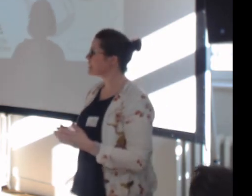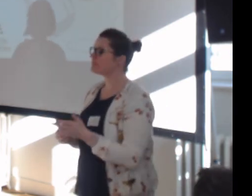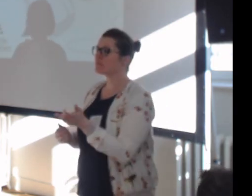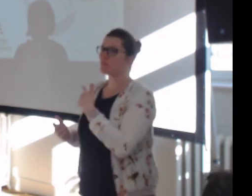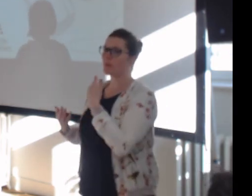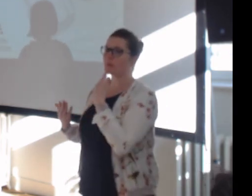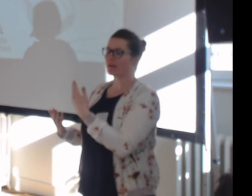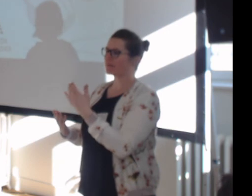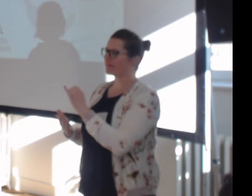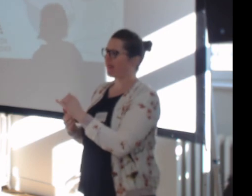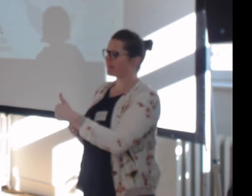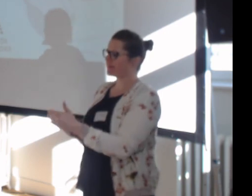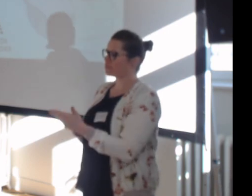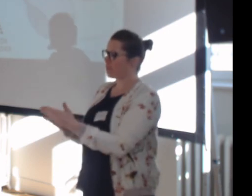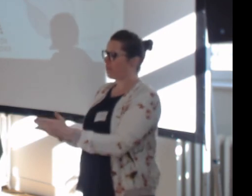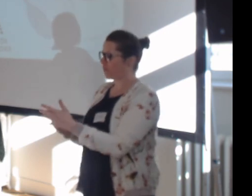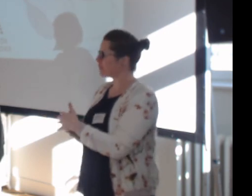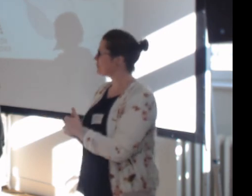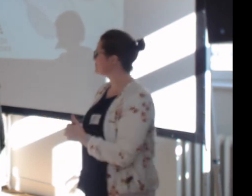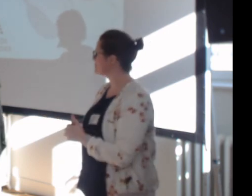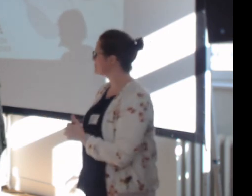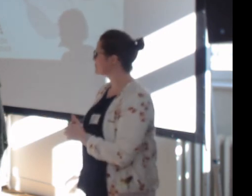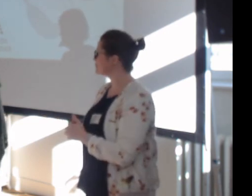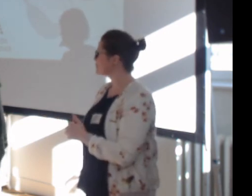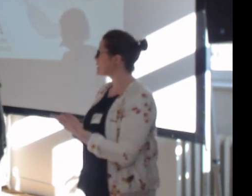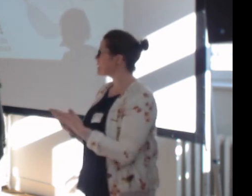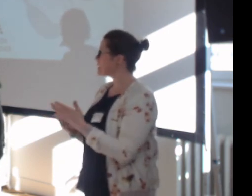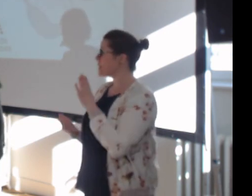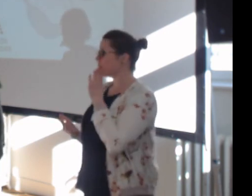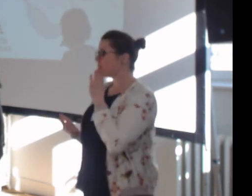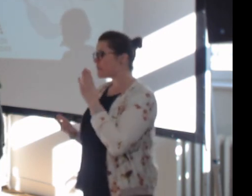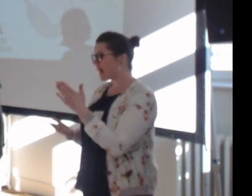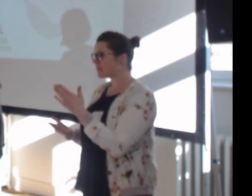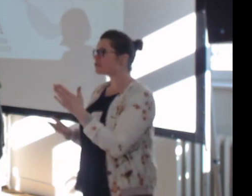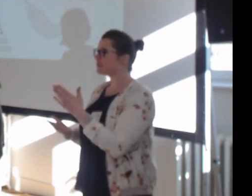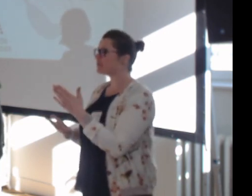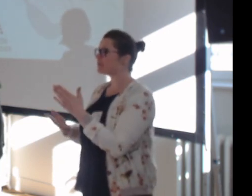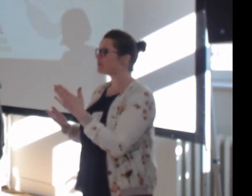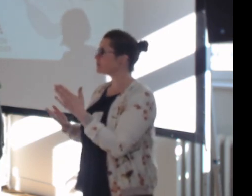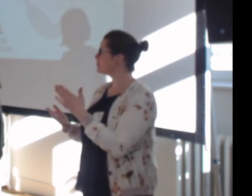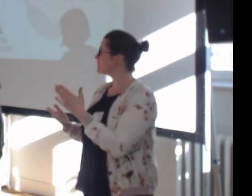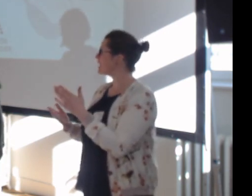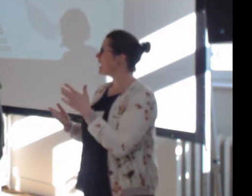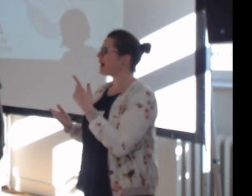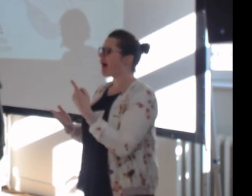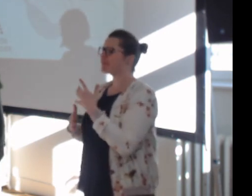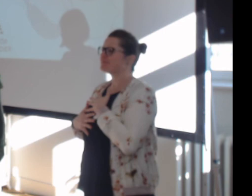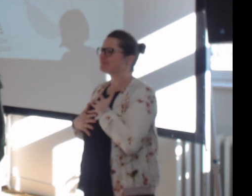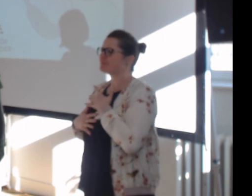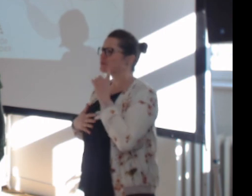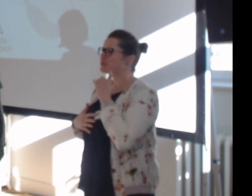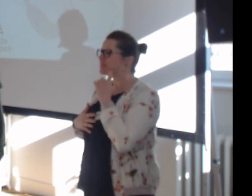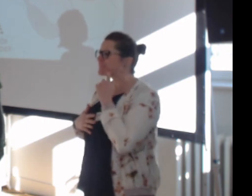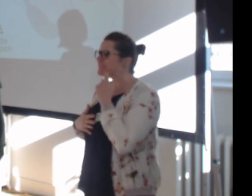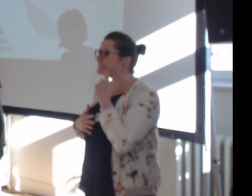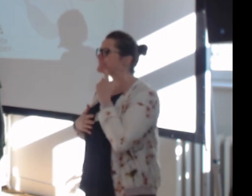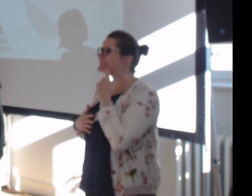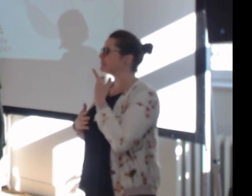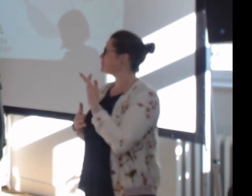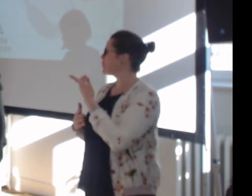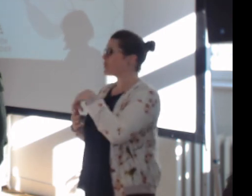you with a little present. And as you might know, Belgians have a sweet tooth, and we are a little